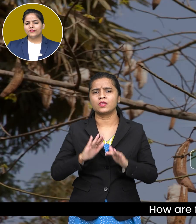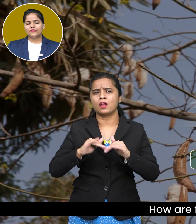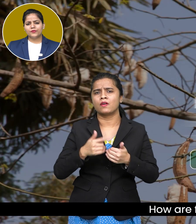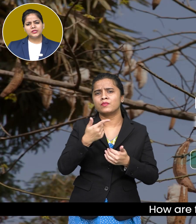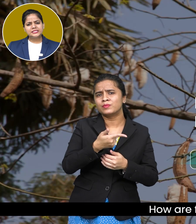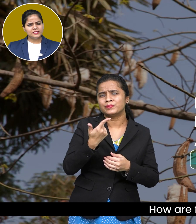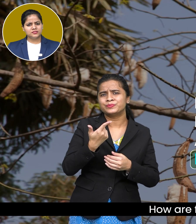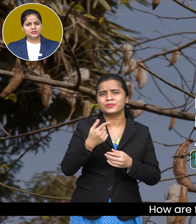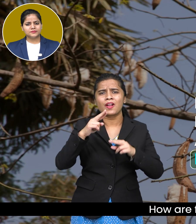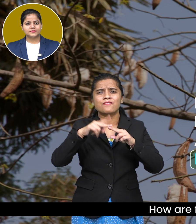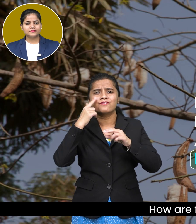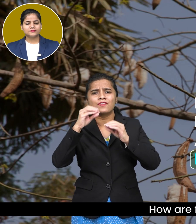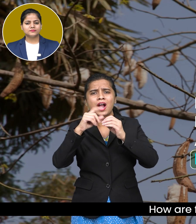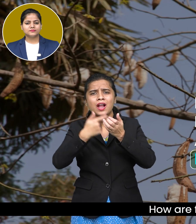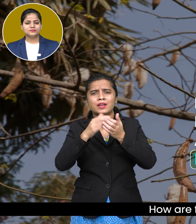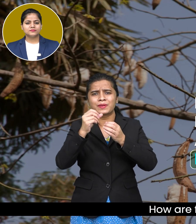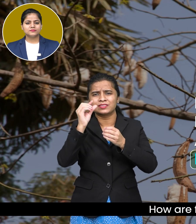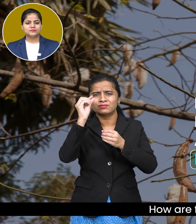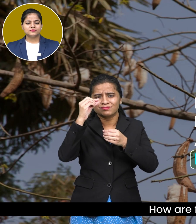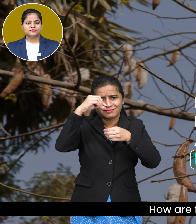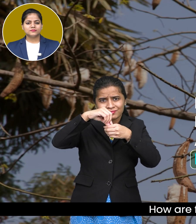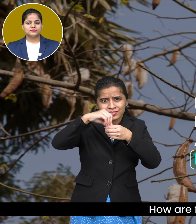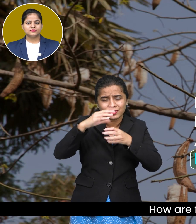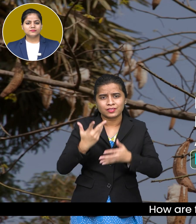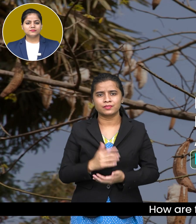How are fibrous seeds?